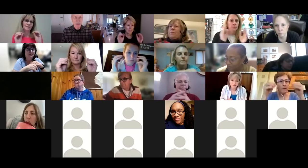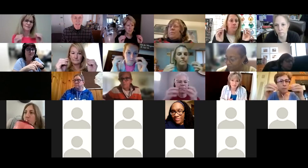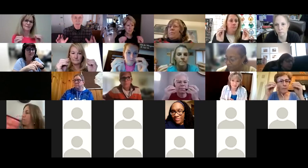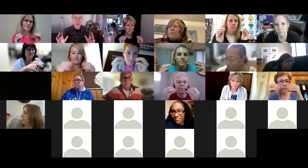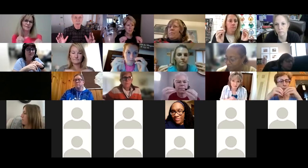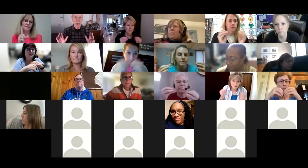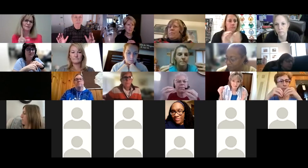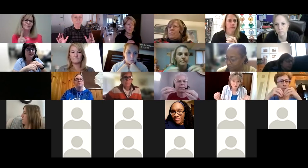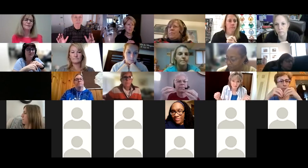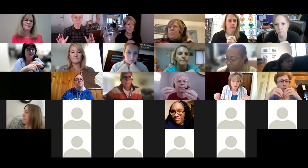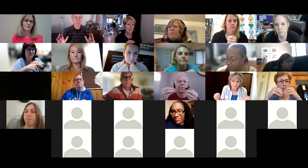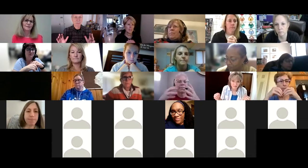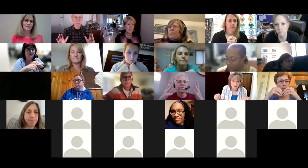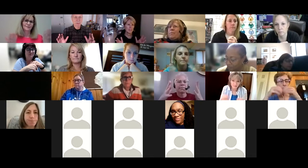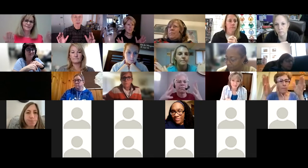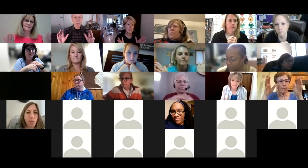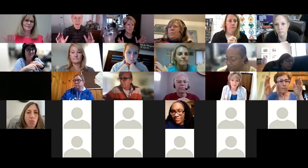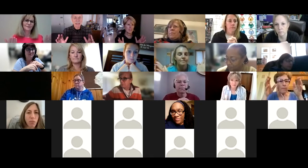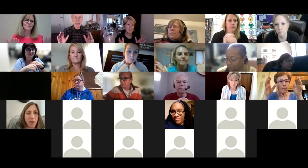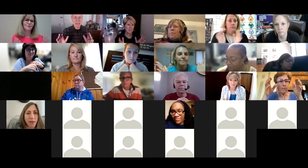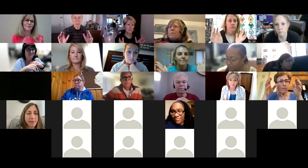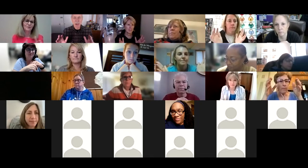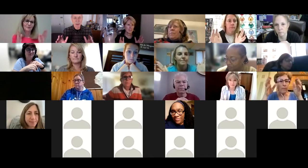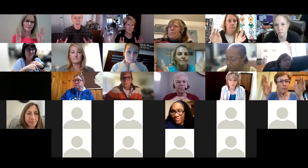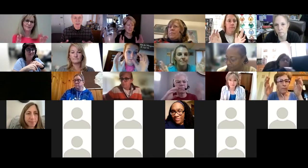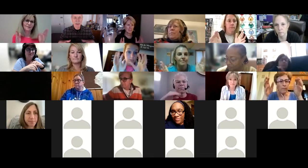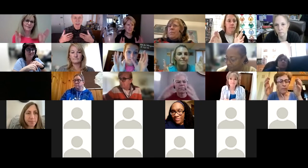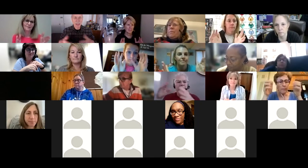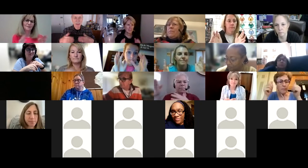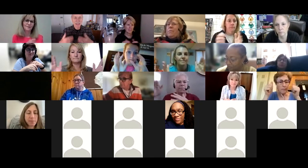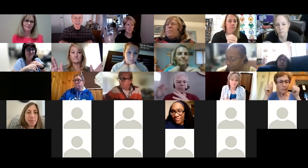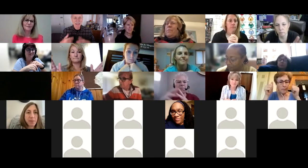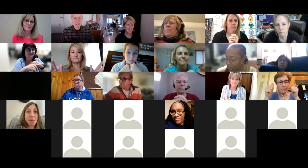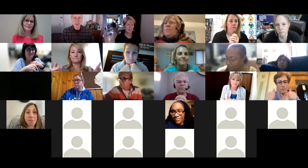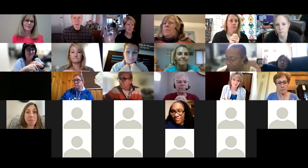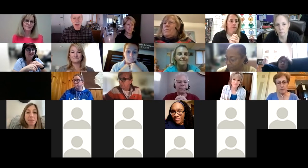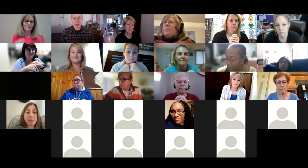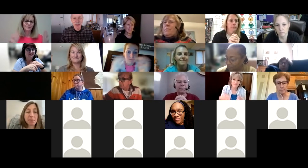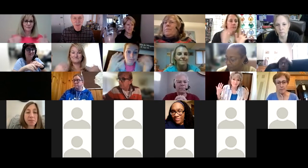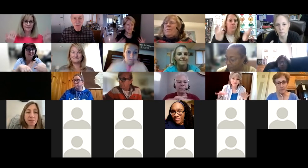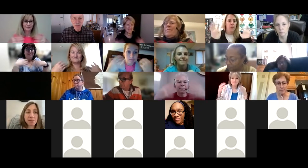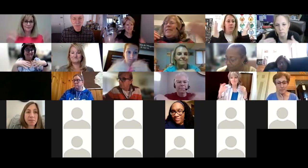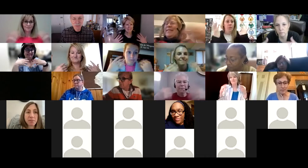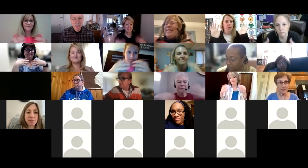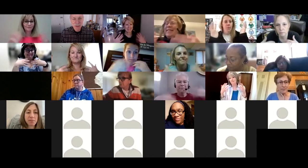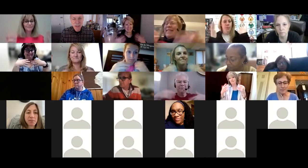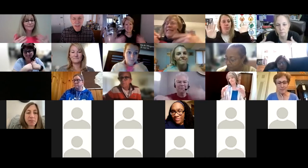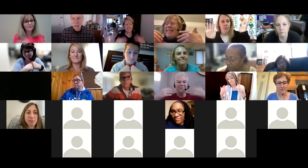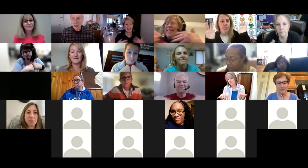at a time, guess what? You might see some progress. Give me this for progress. Erin,